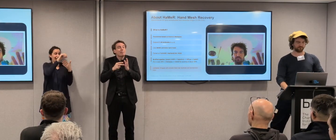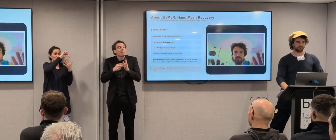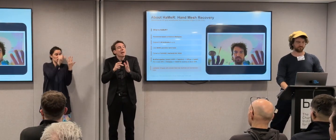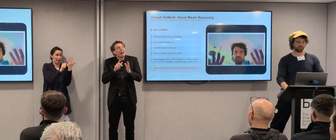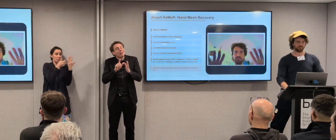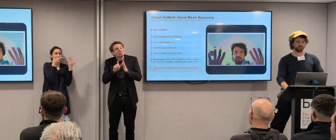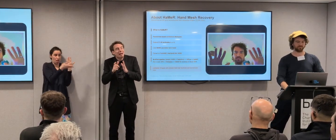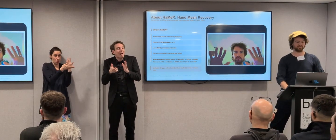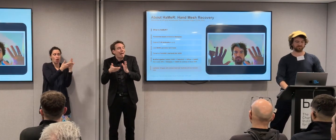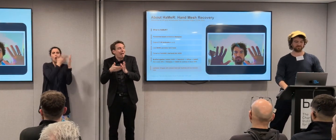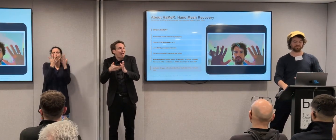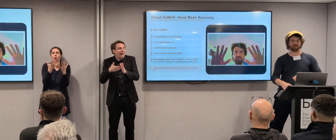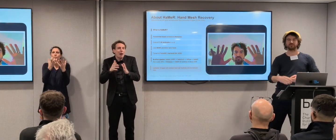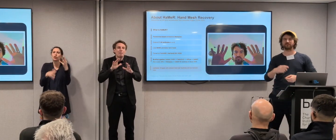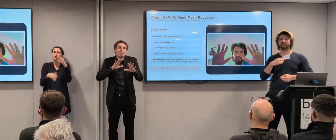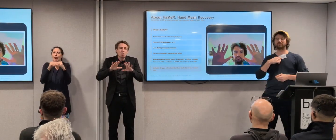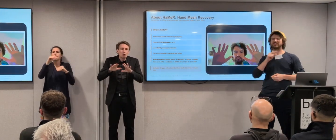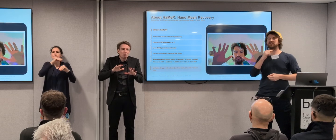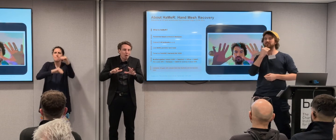quicker.